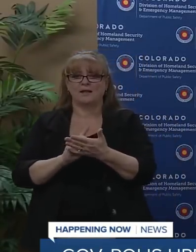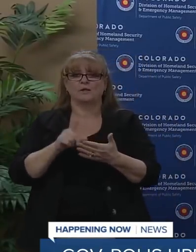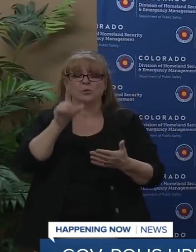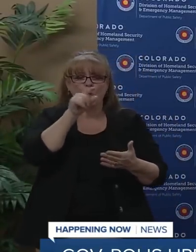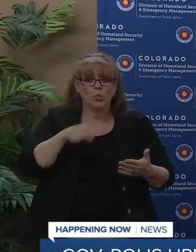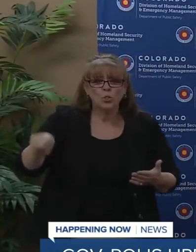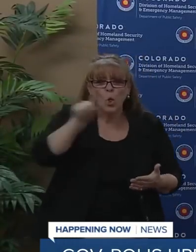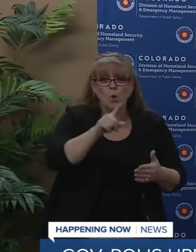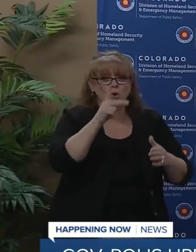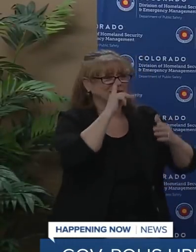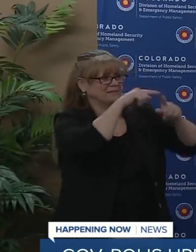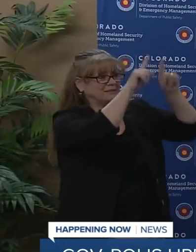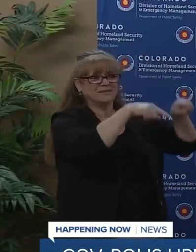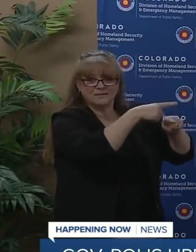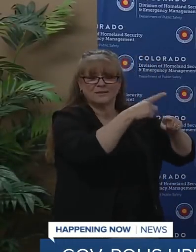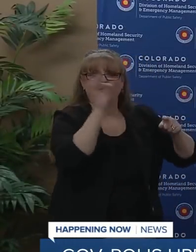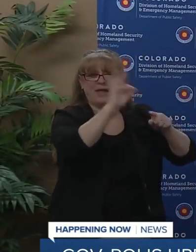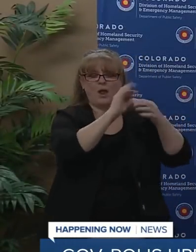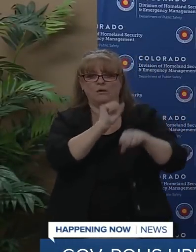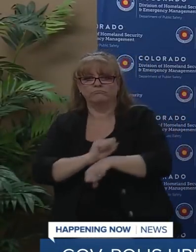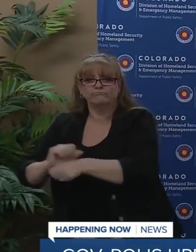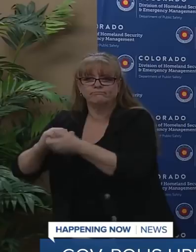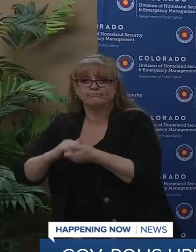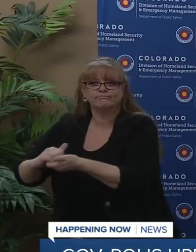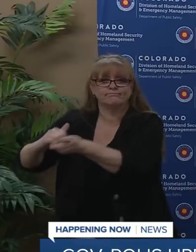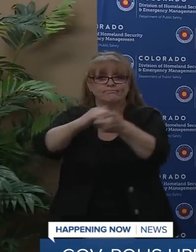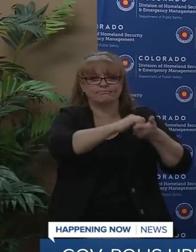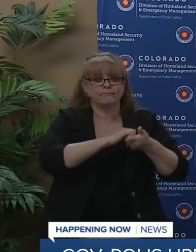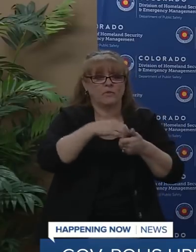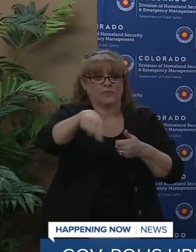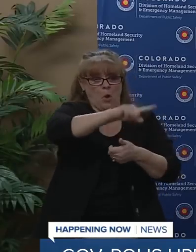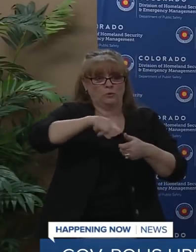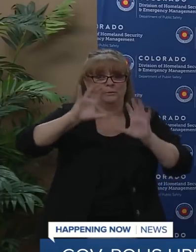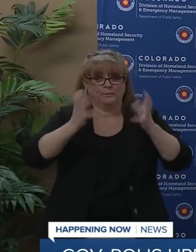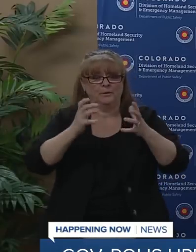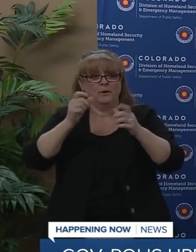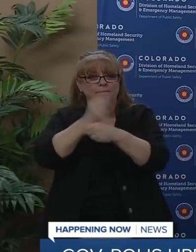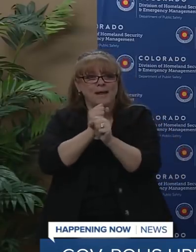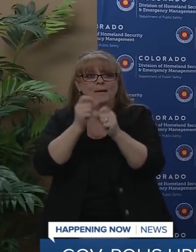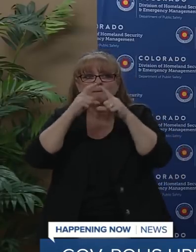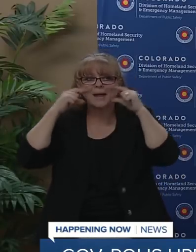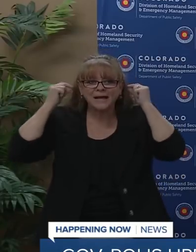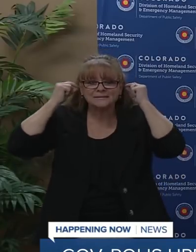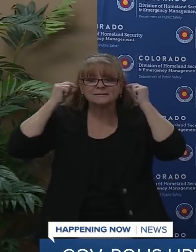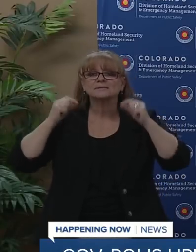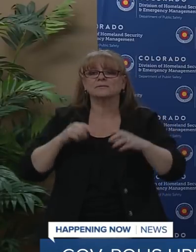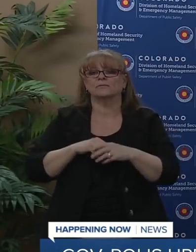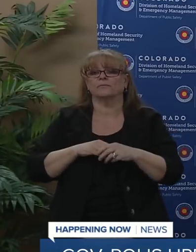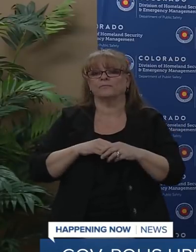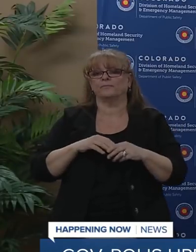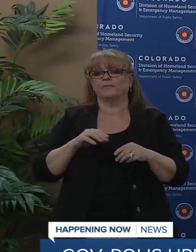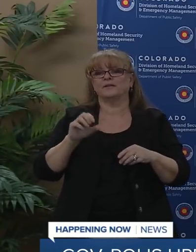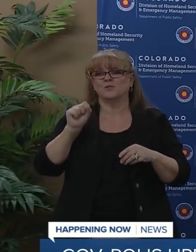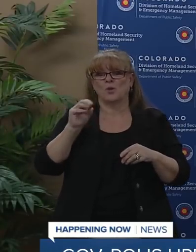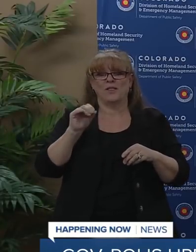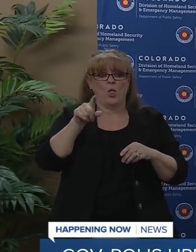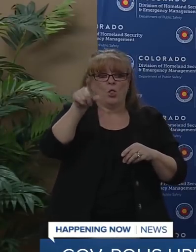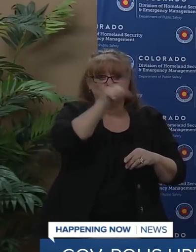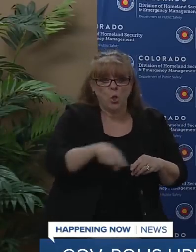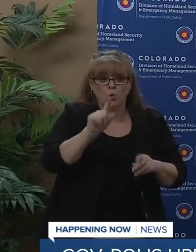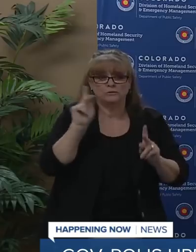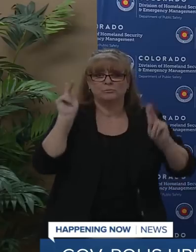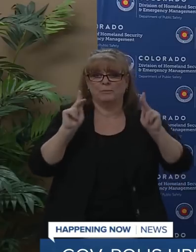out. I'd like to announce that these, through the donations of these incredible organizations, we're going to